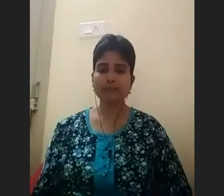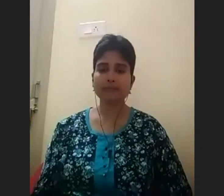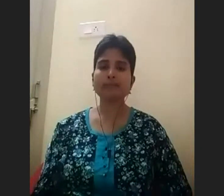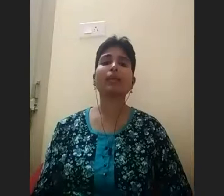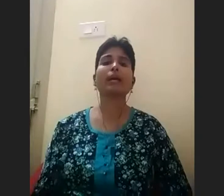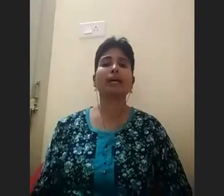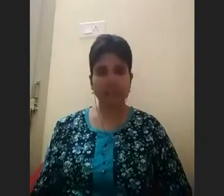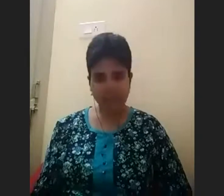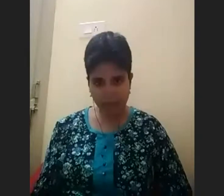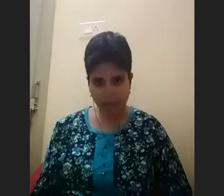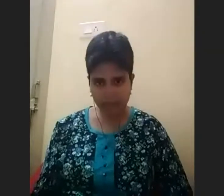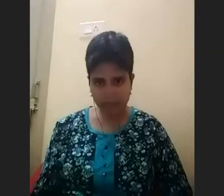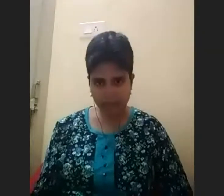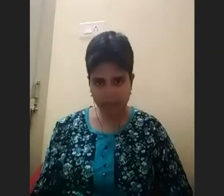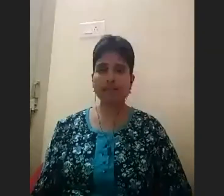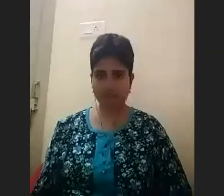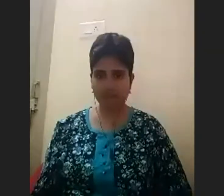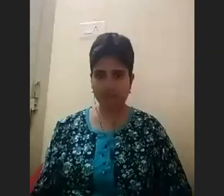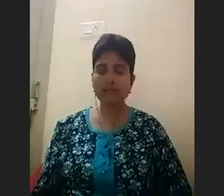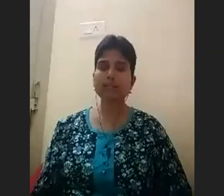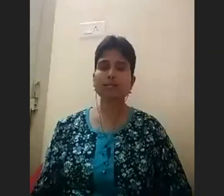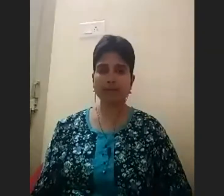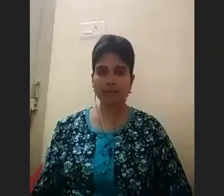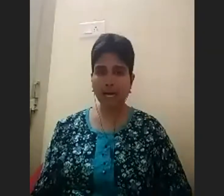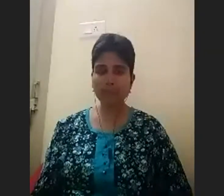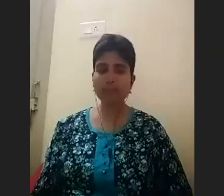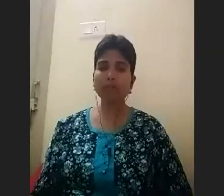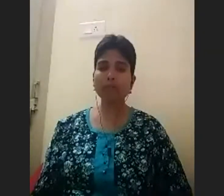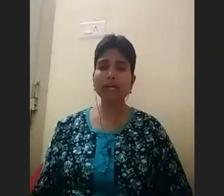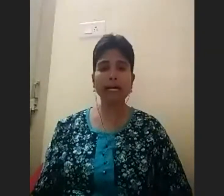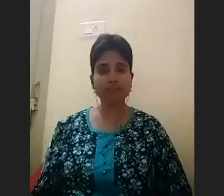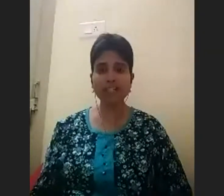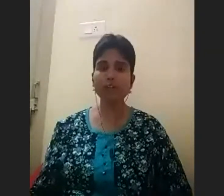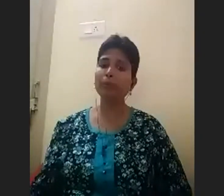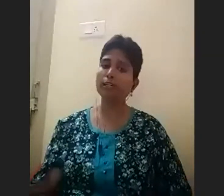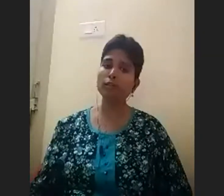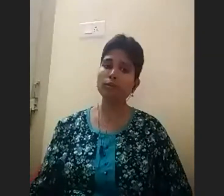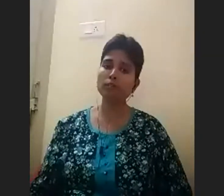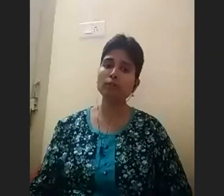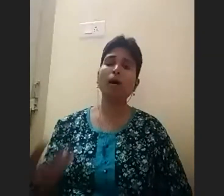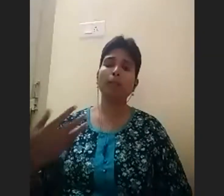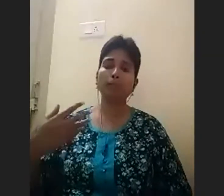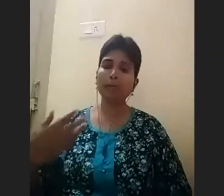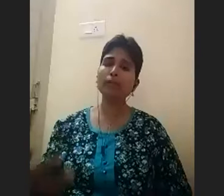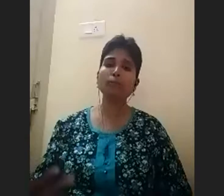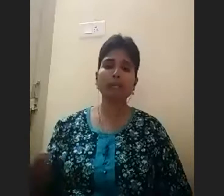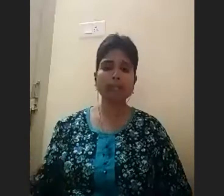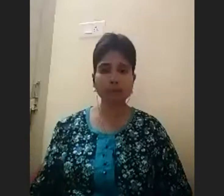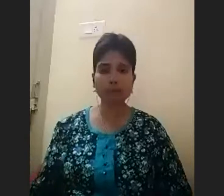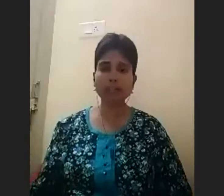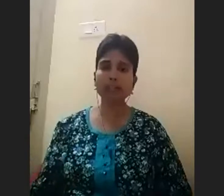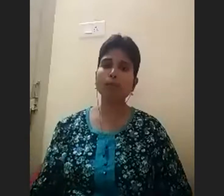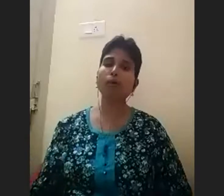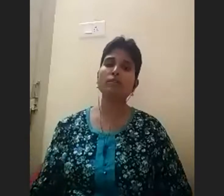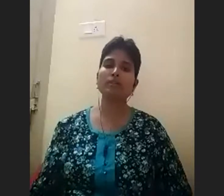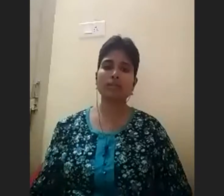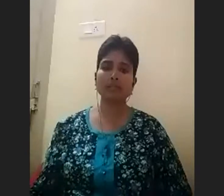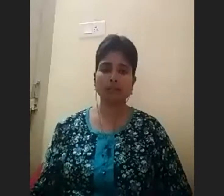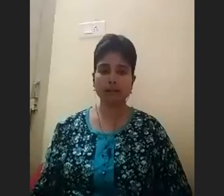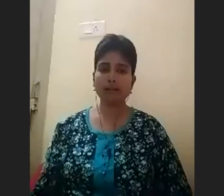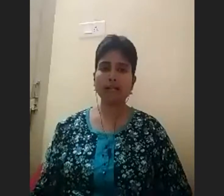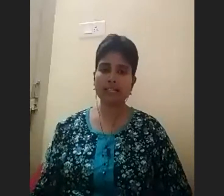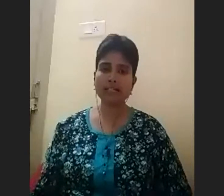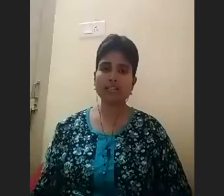done in the health sector. Yes, absolutely. And we need to be inclusive. Yeah. People should be included in the